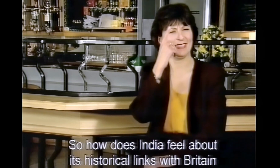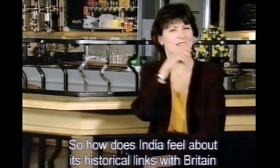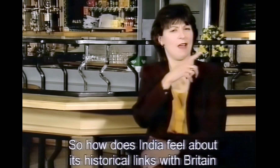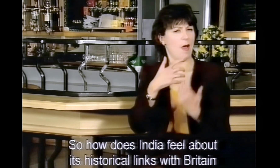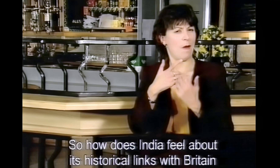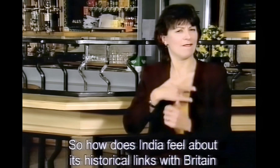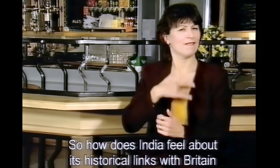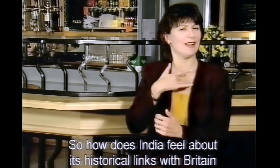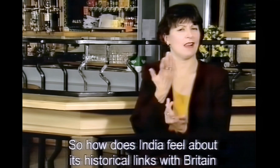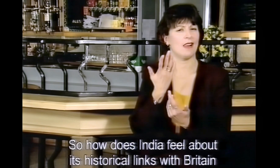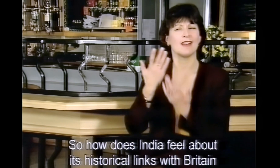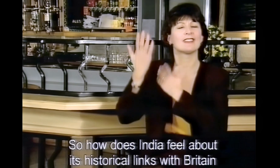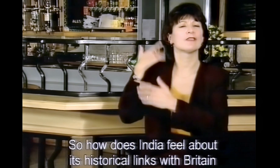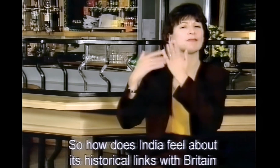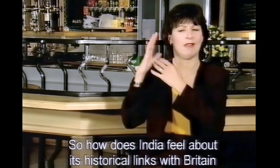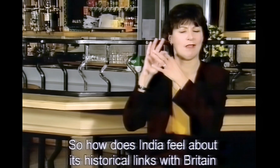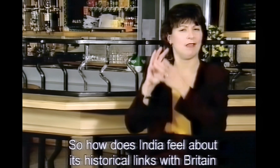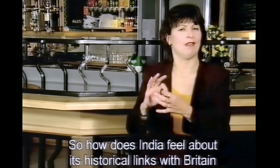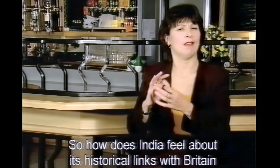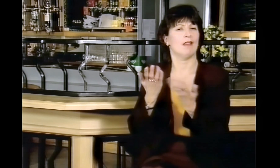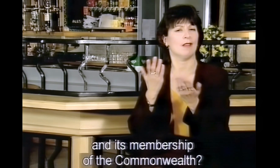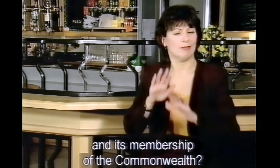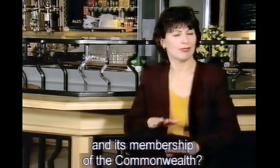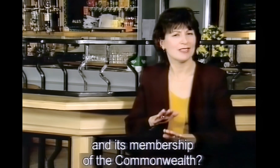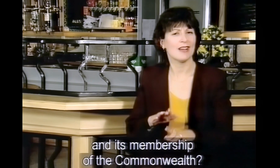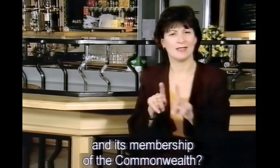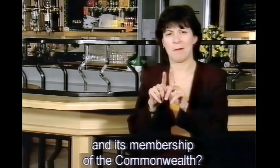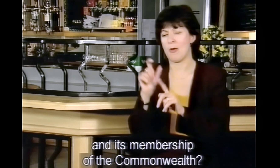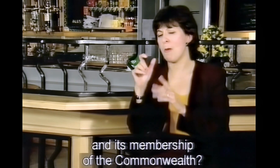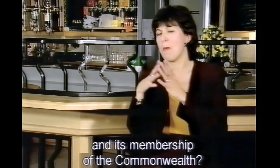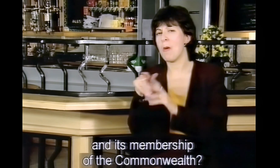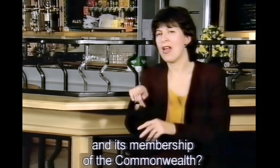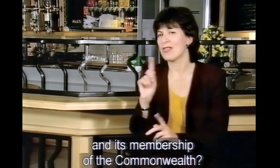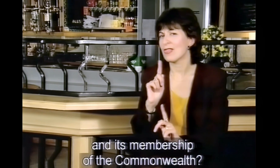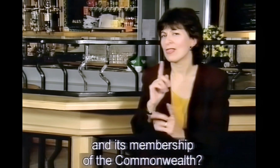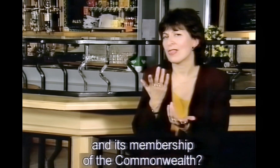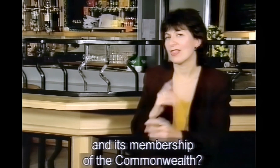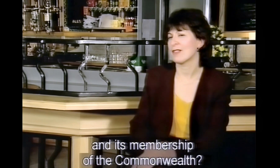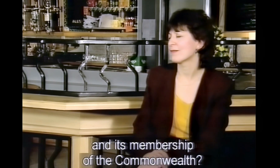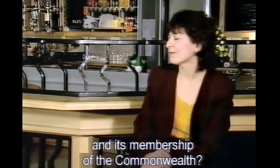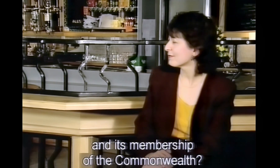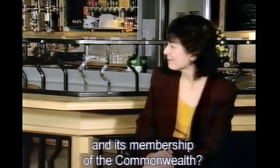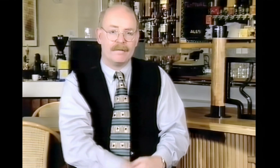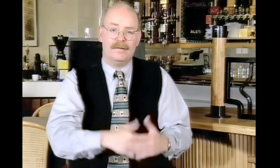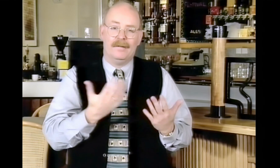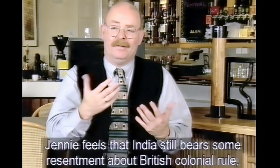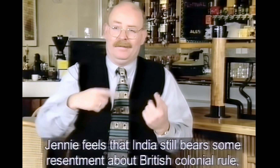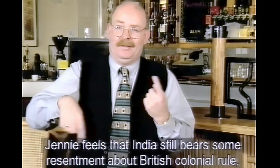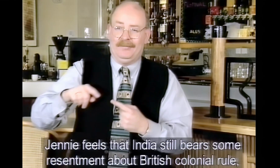What does this say about how India feels about its historical links with Britain and its membership of the Commonwealth? Well, Jenny